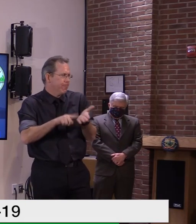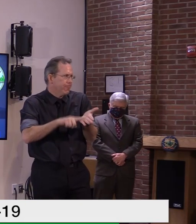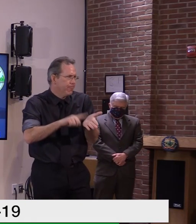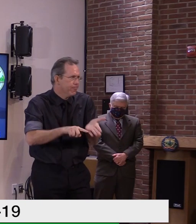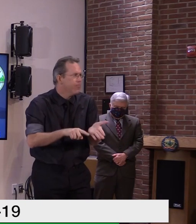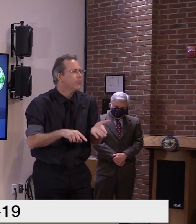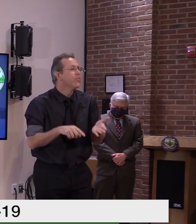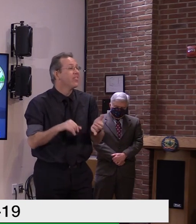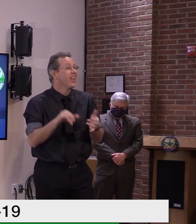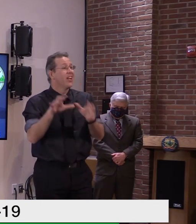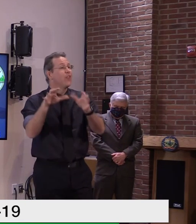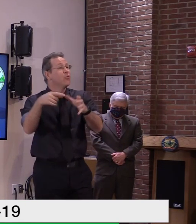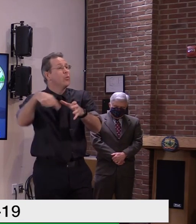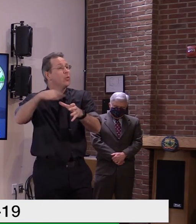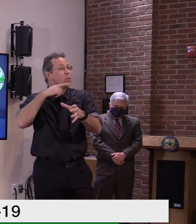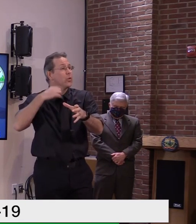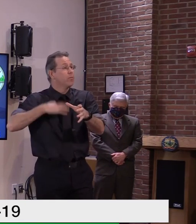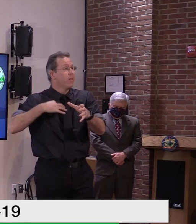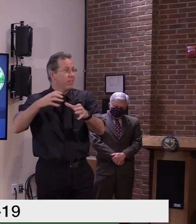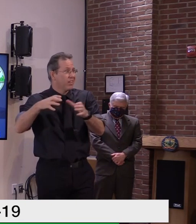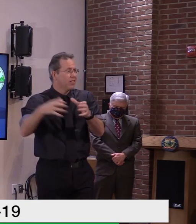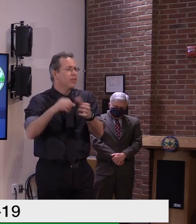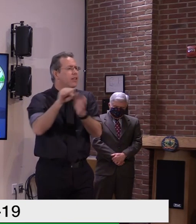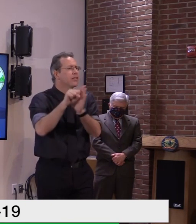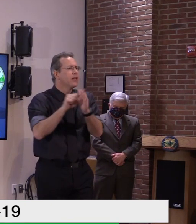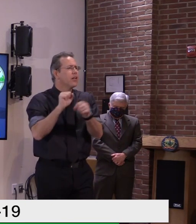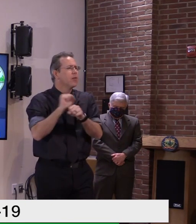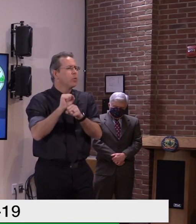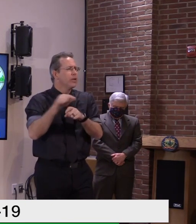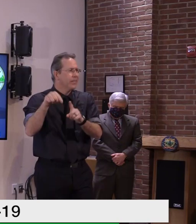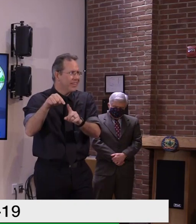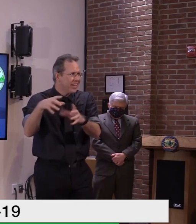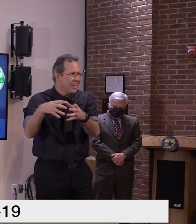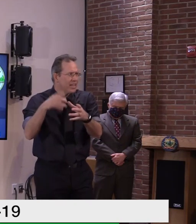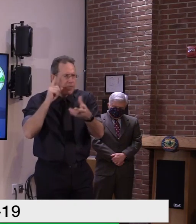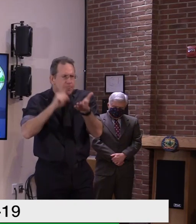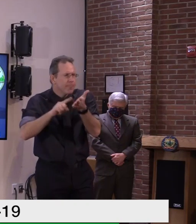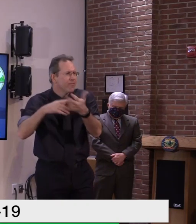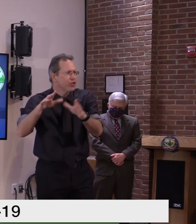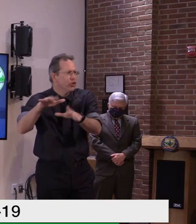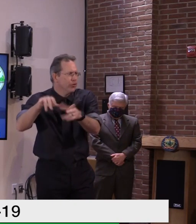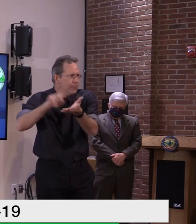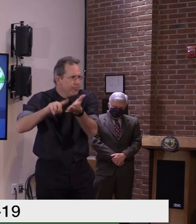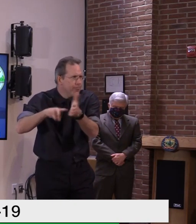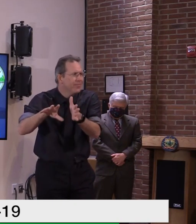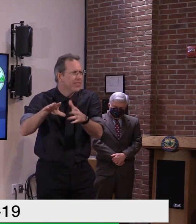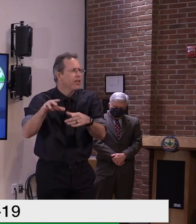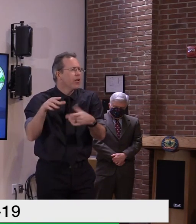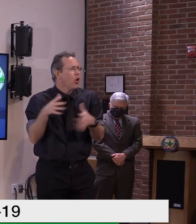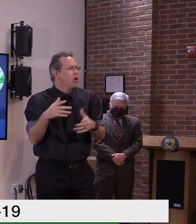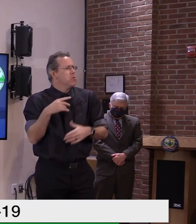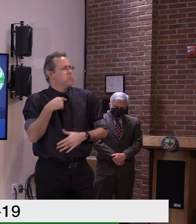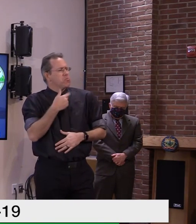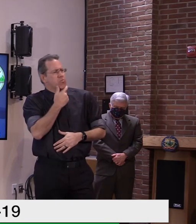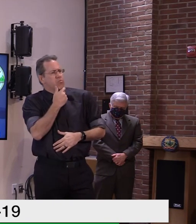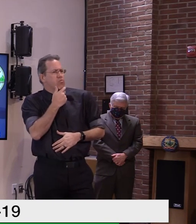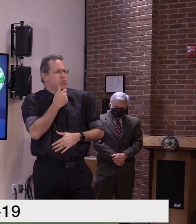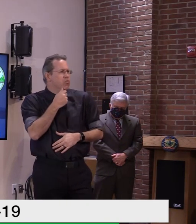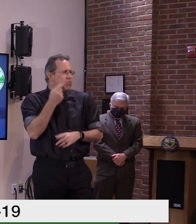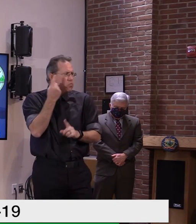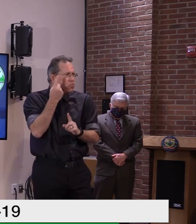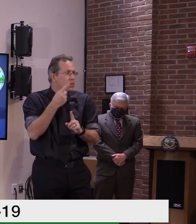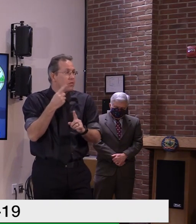They do have the ability to do a stress test that's going to test our pension strength in the current